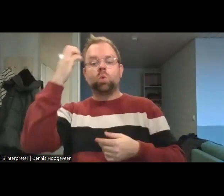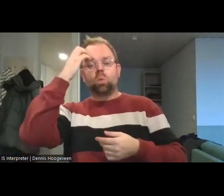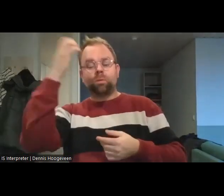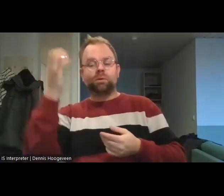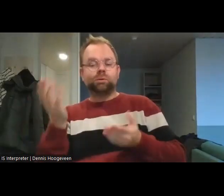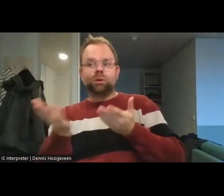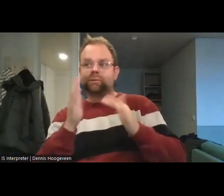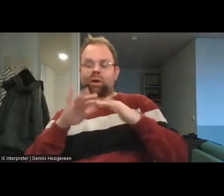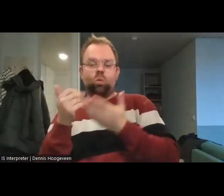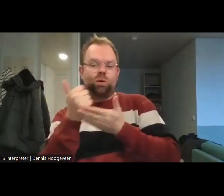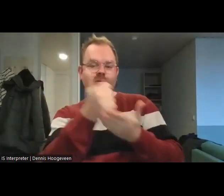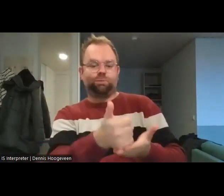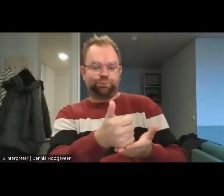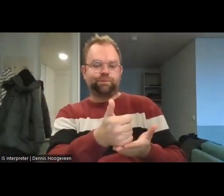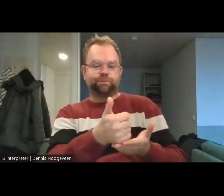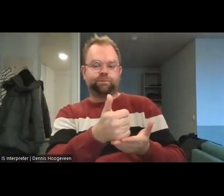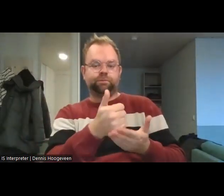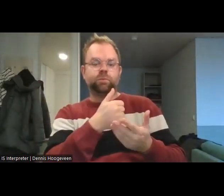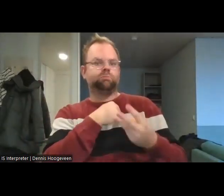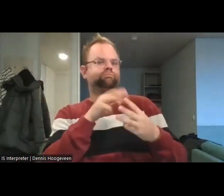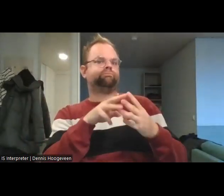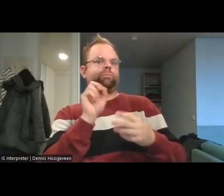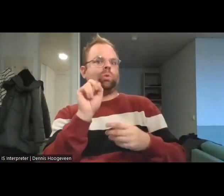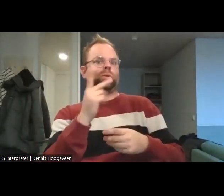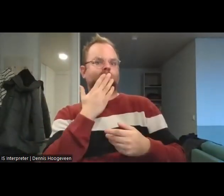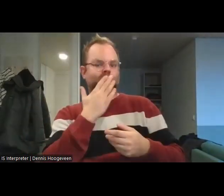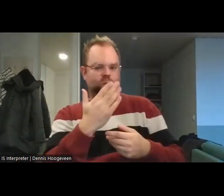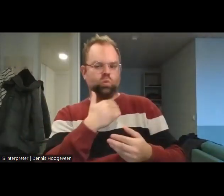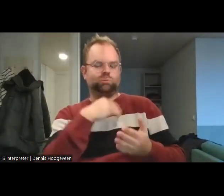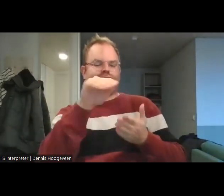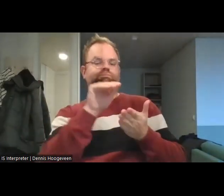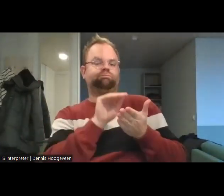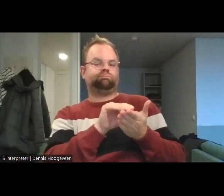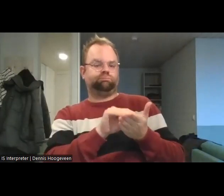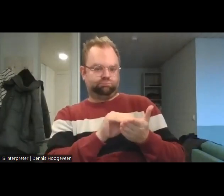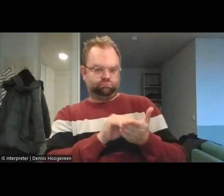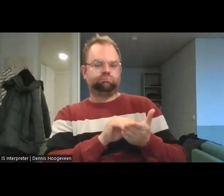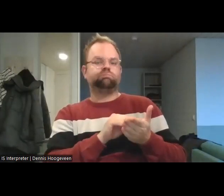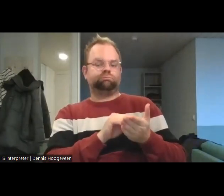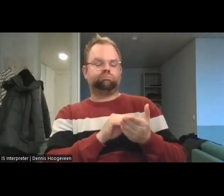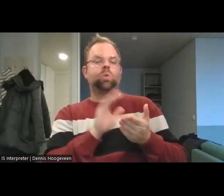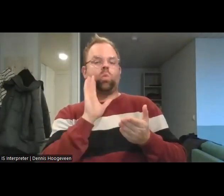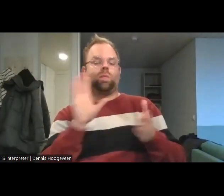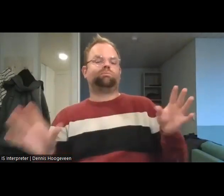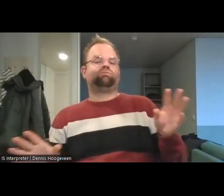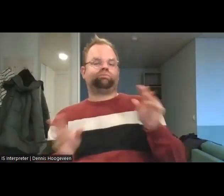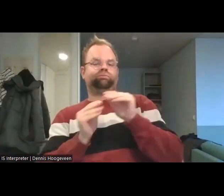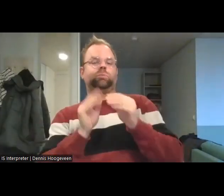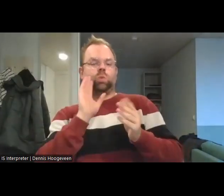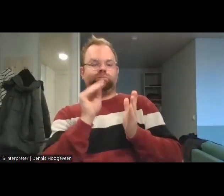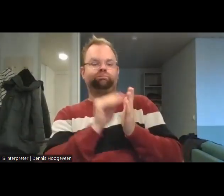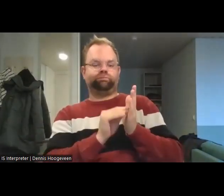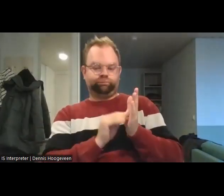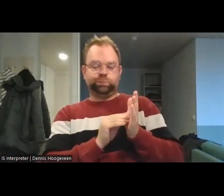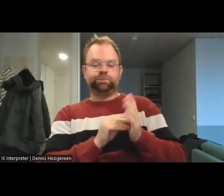What is interesting as well is, yes, there would be many opportunities for community-based protection approaches, which